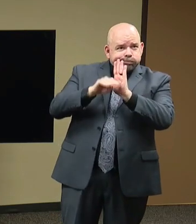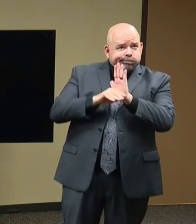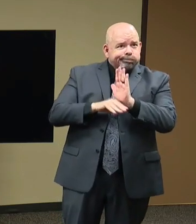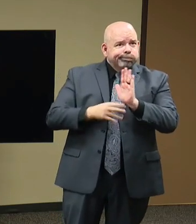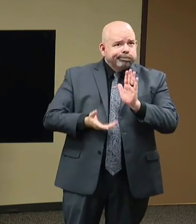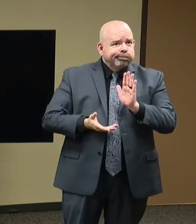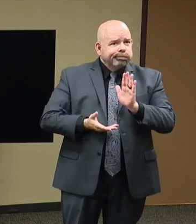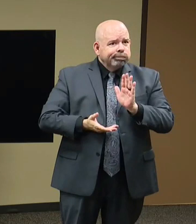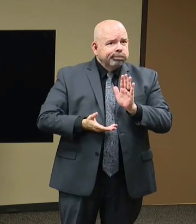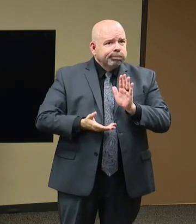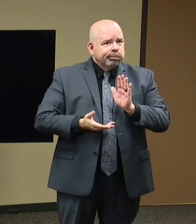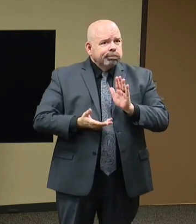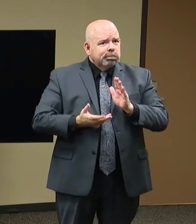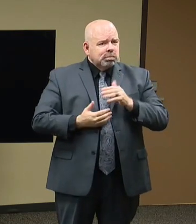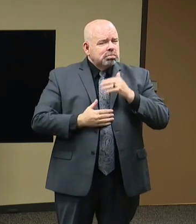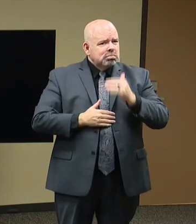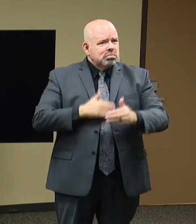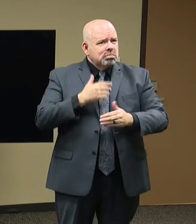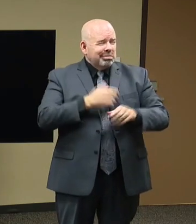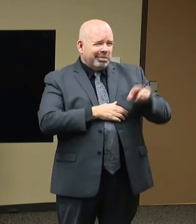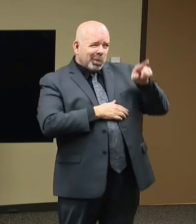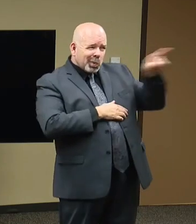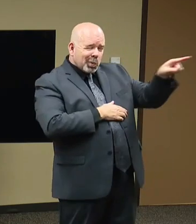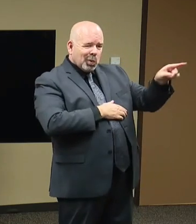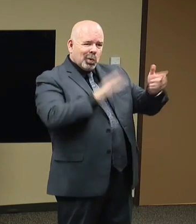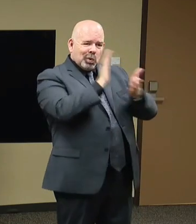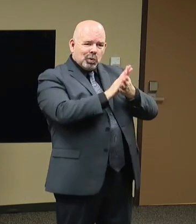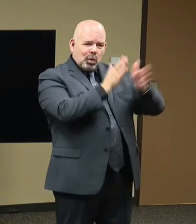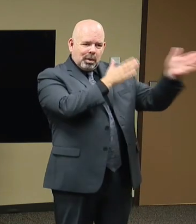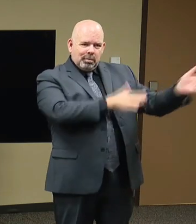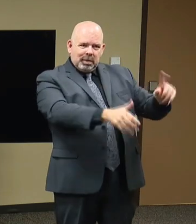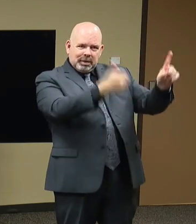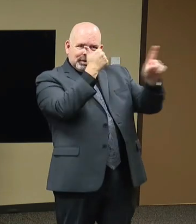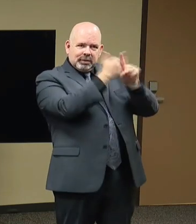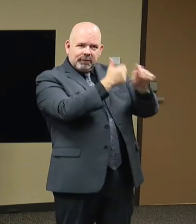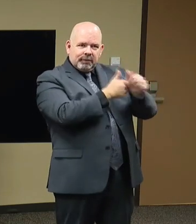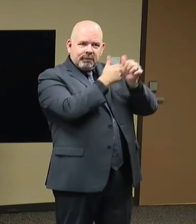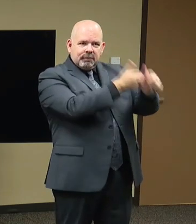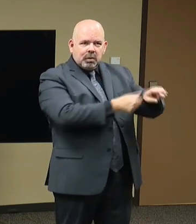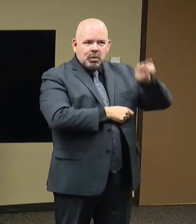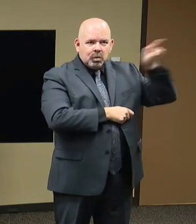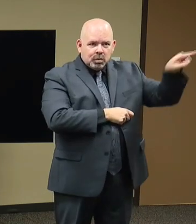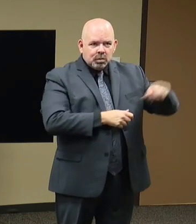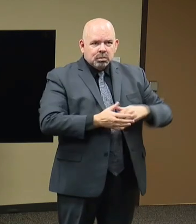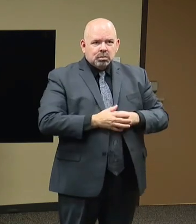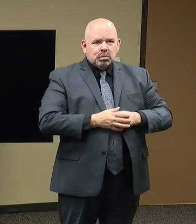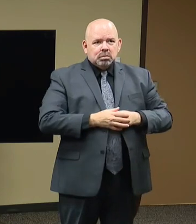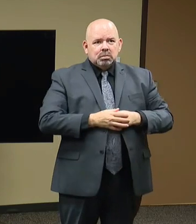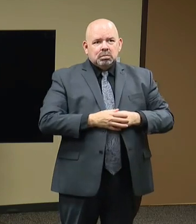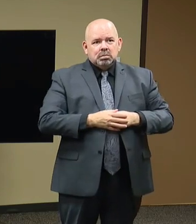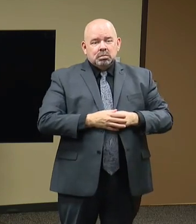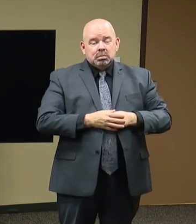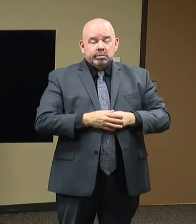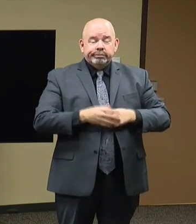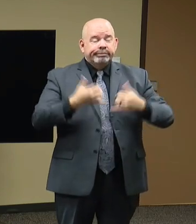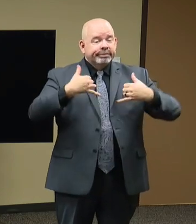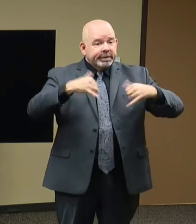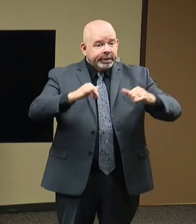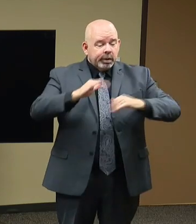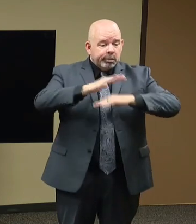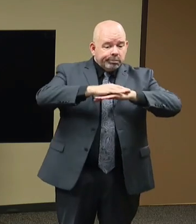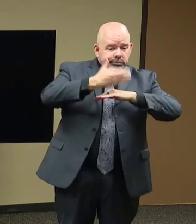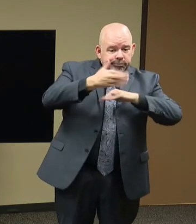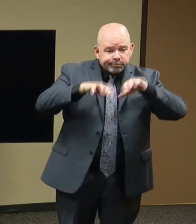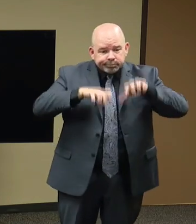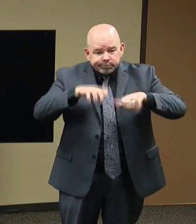for your over 6th grade students until such time as we can move to yellow. All of these things that we're